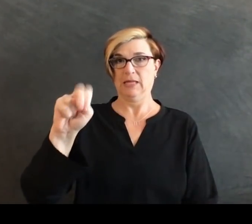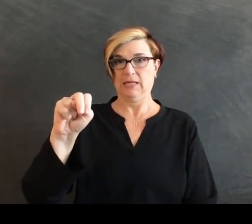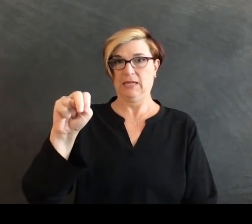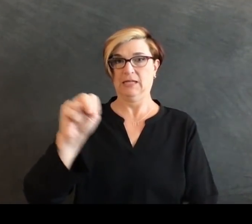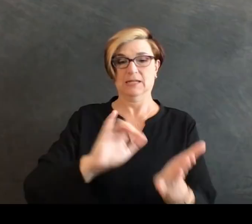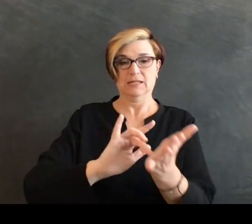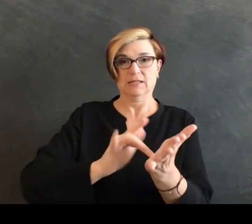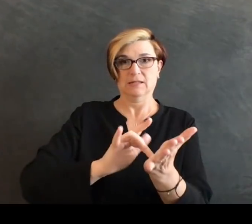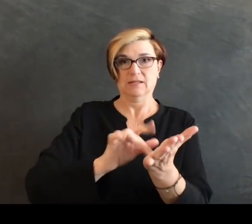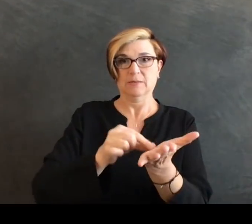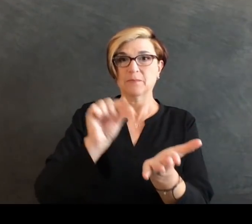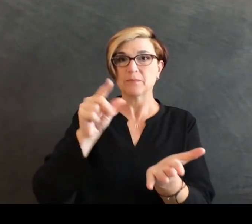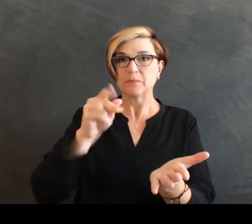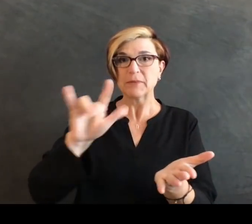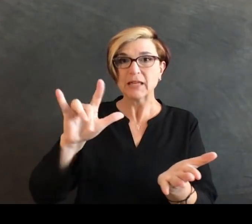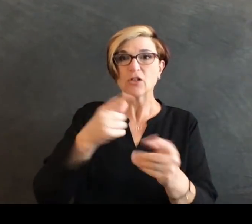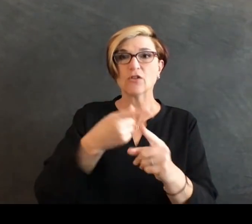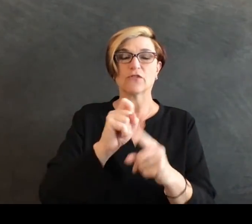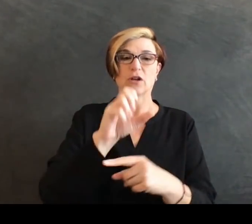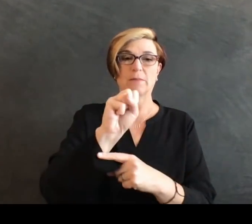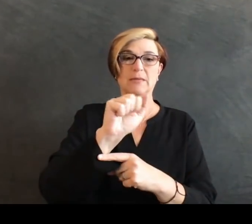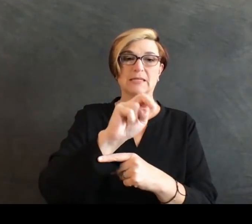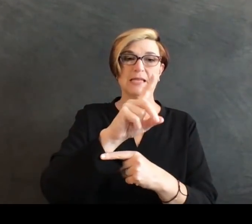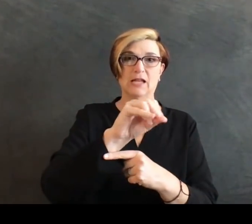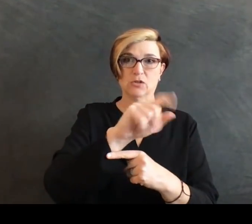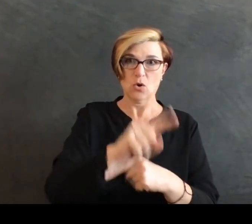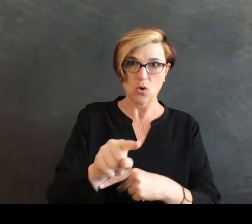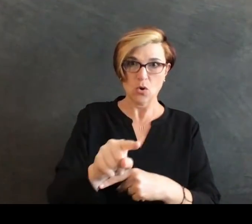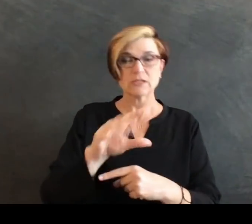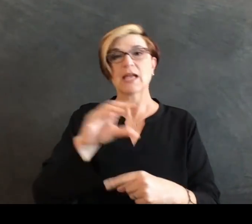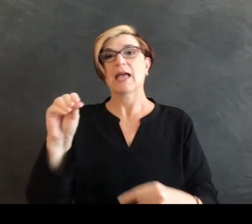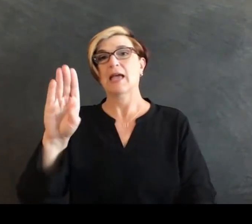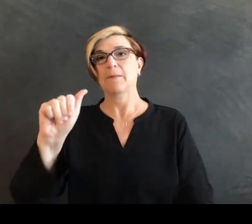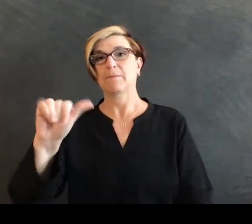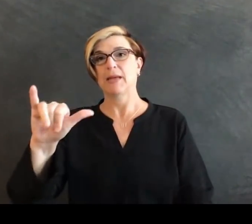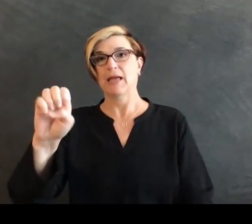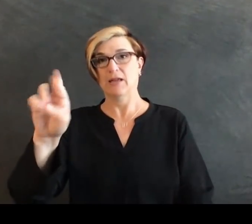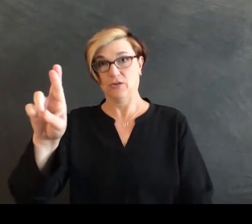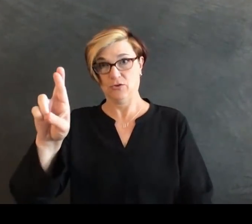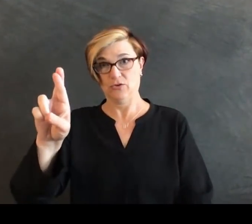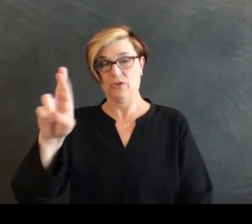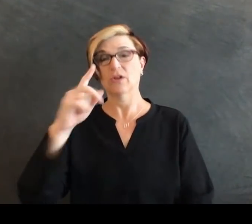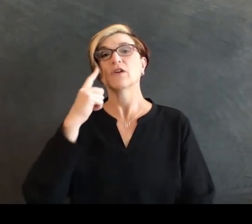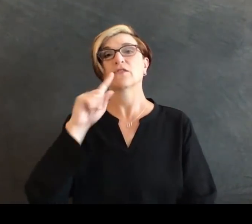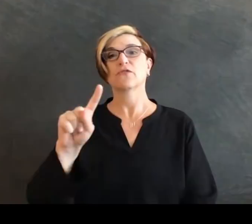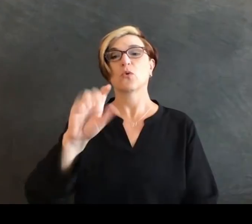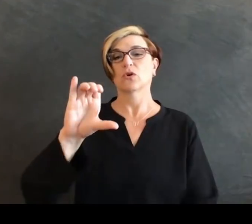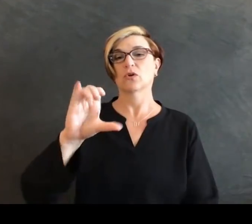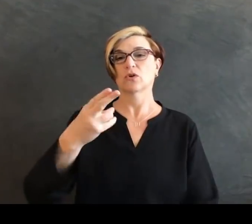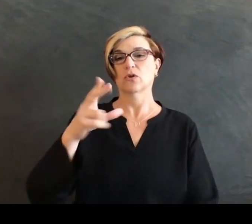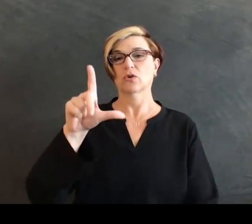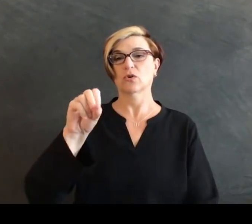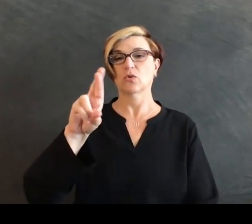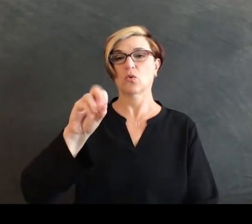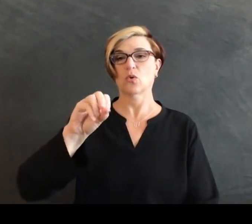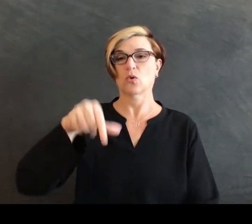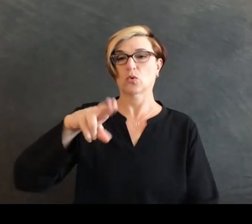of hydroxychloroquine and chloroquine, which are potential COVID-19 treatments, and we authorized Battelle's